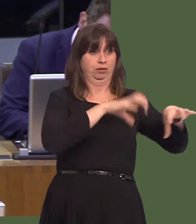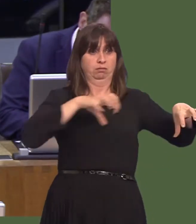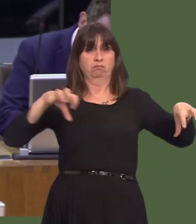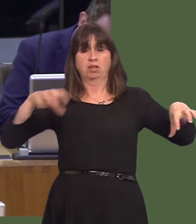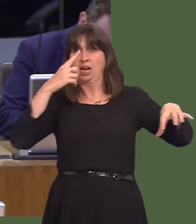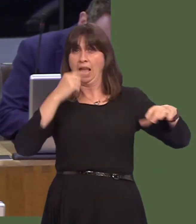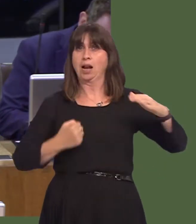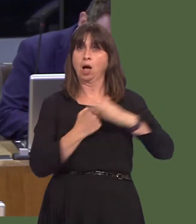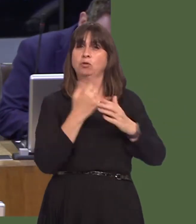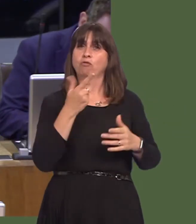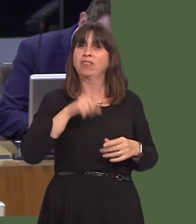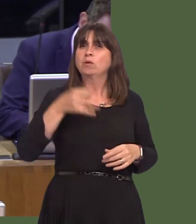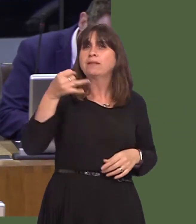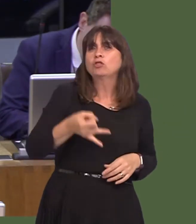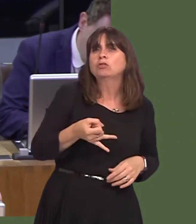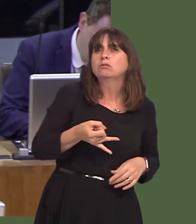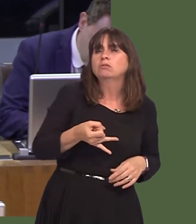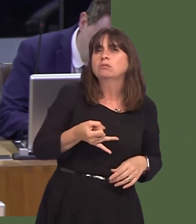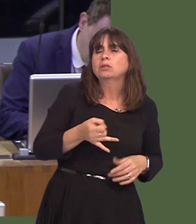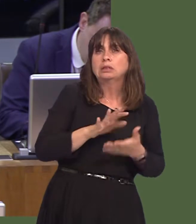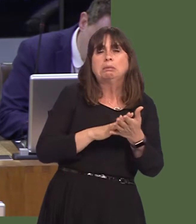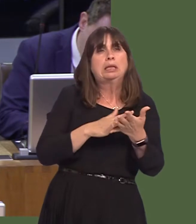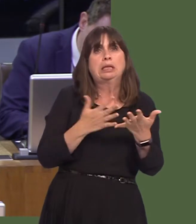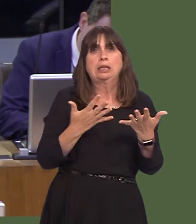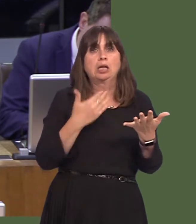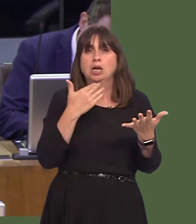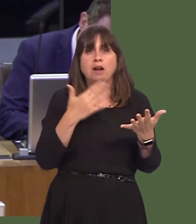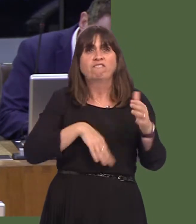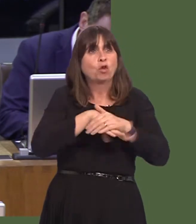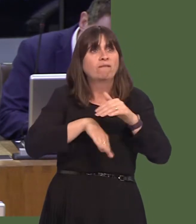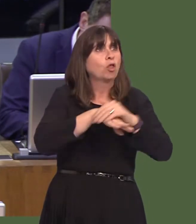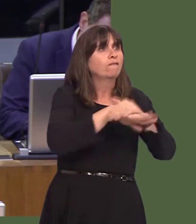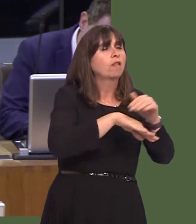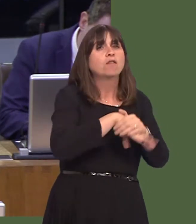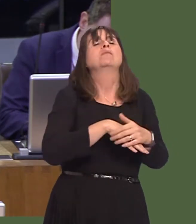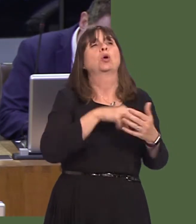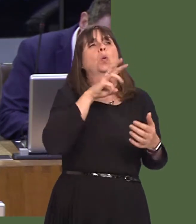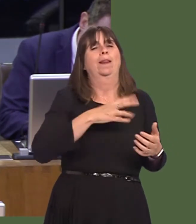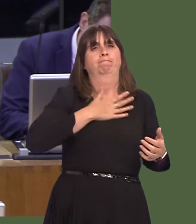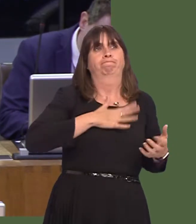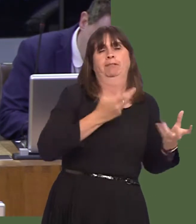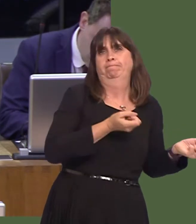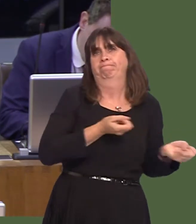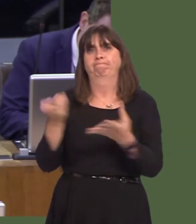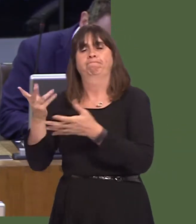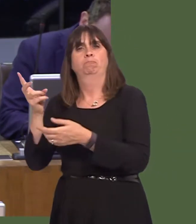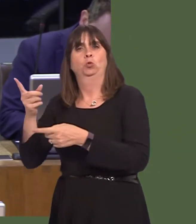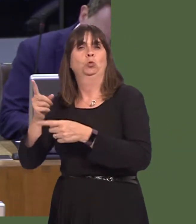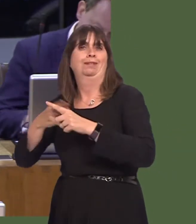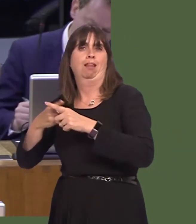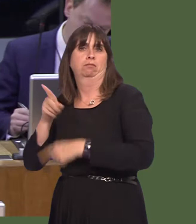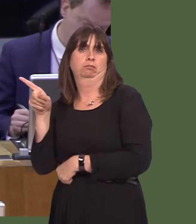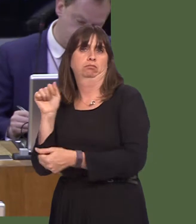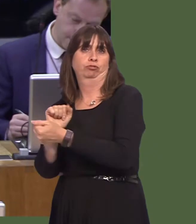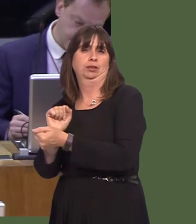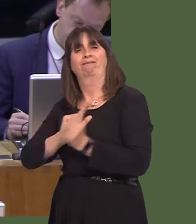of 3,700. So a large number of Welsh prisoners are incarcerated in Welsh prisons hundreds of miles from